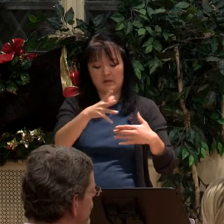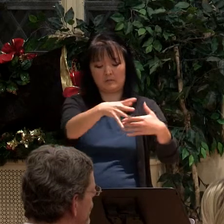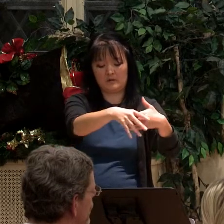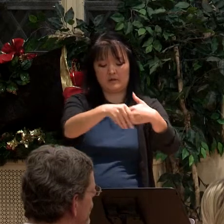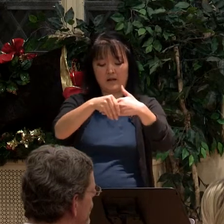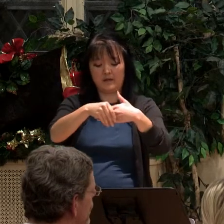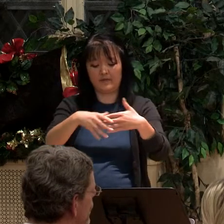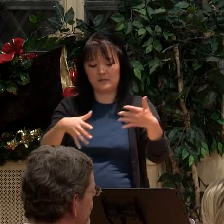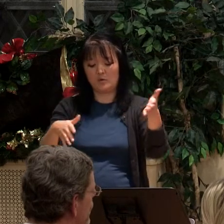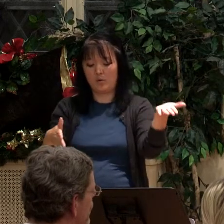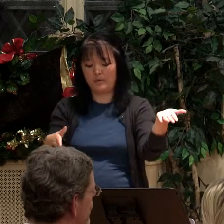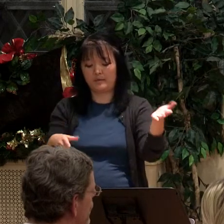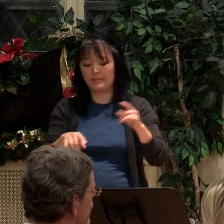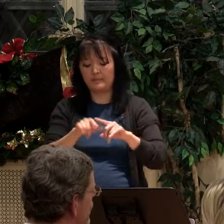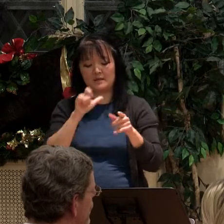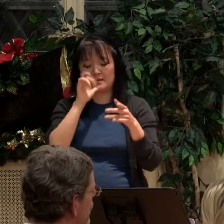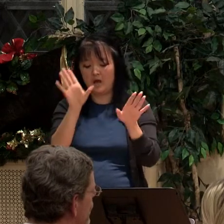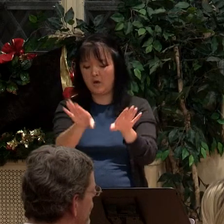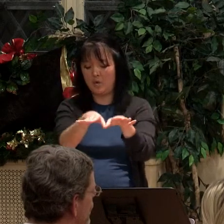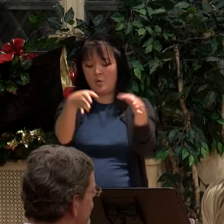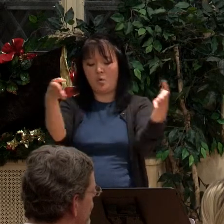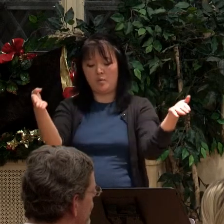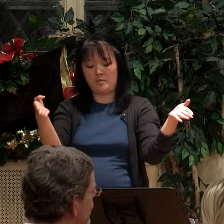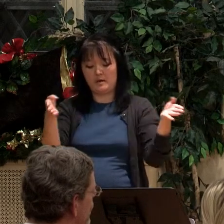is open, but not open enough.